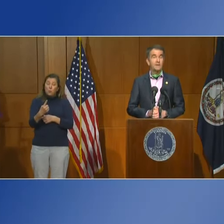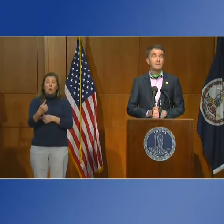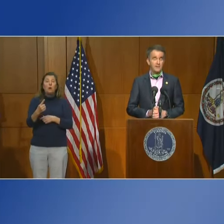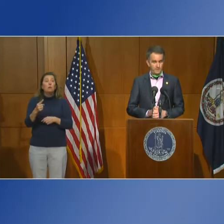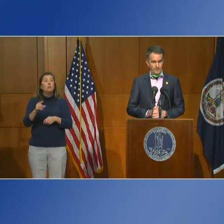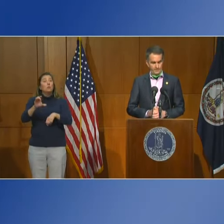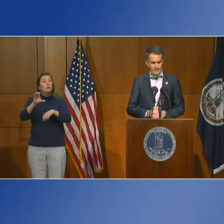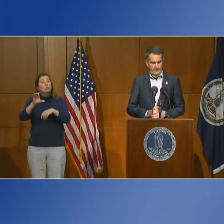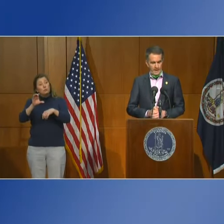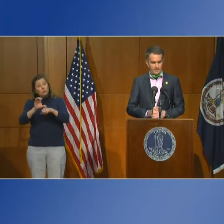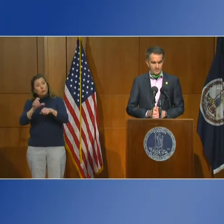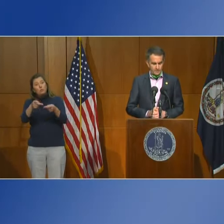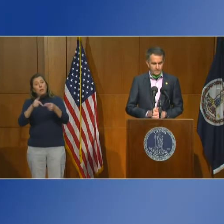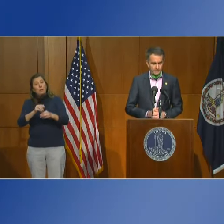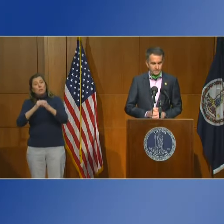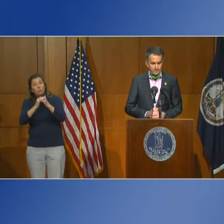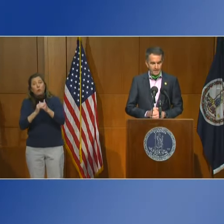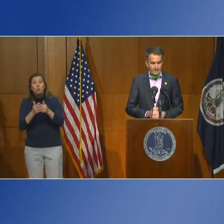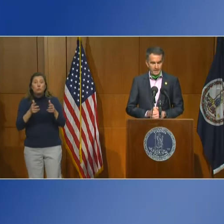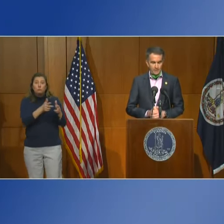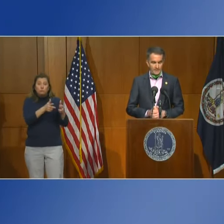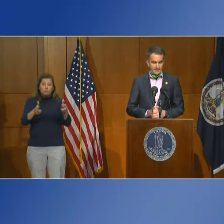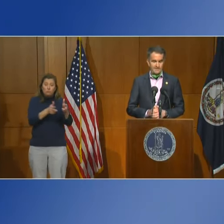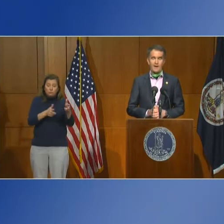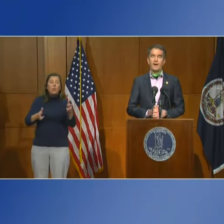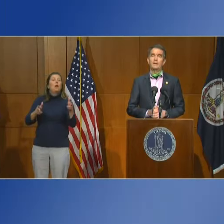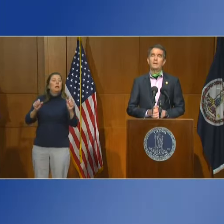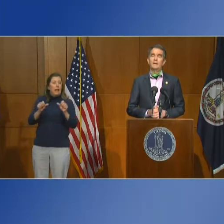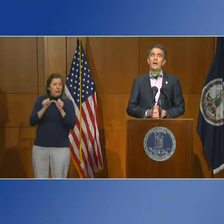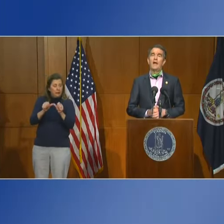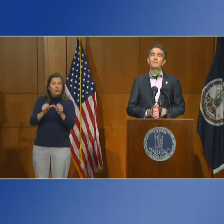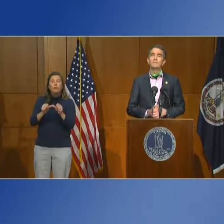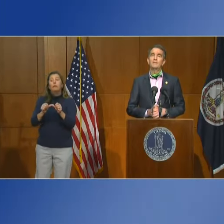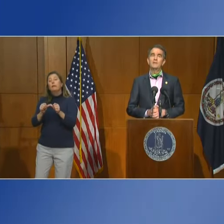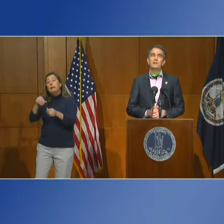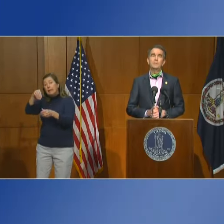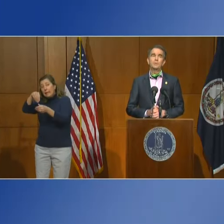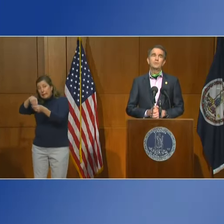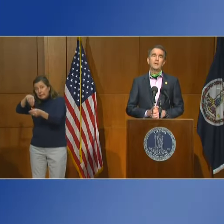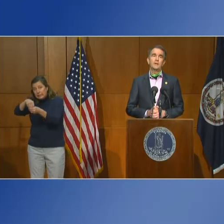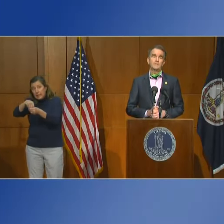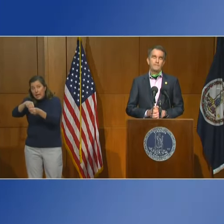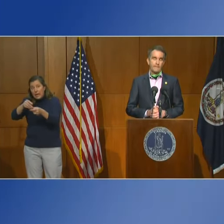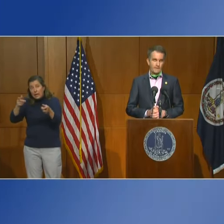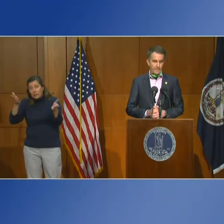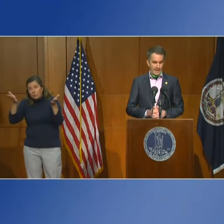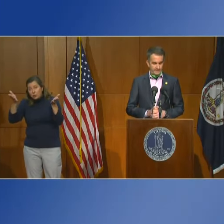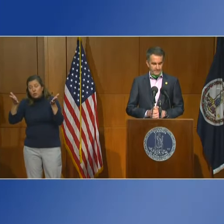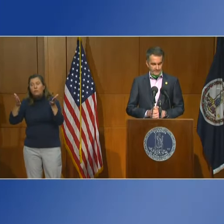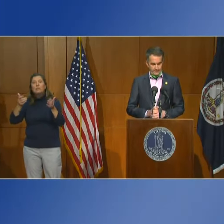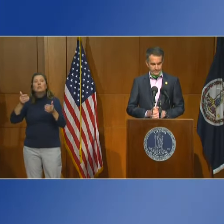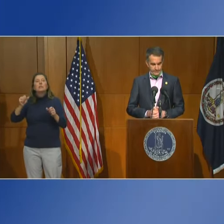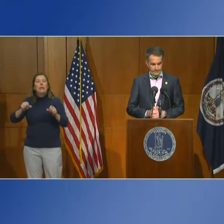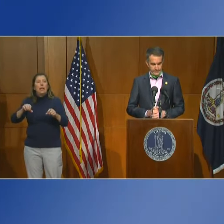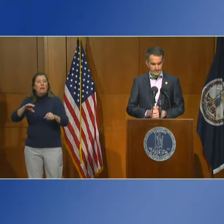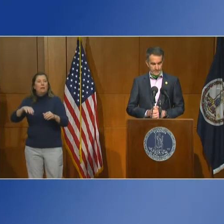services may continue, and services may be held inside at 50%